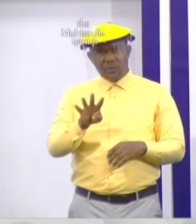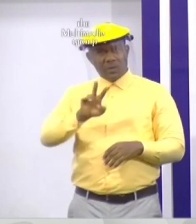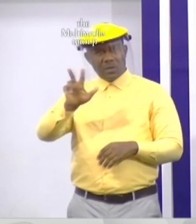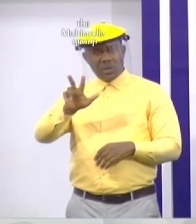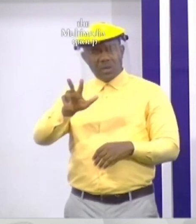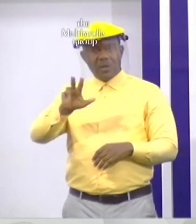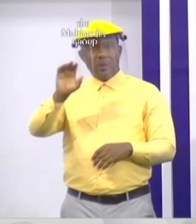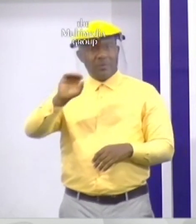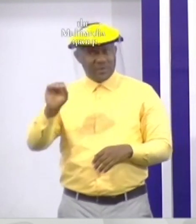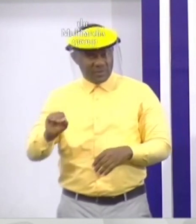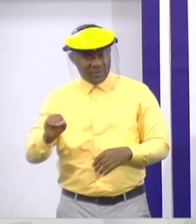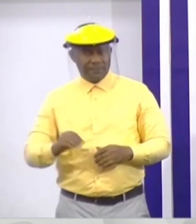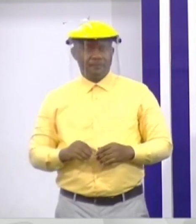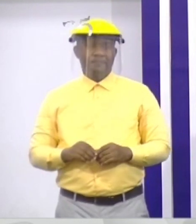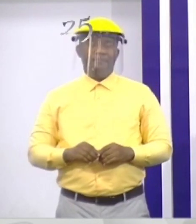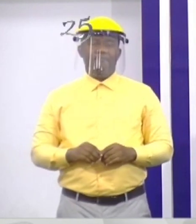0.43%.